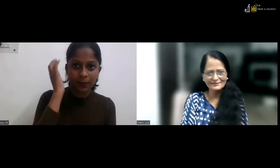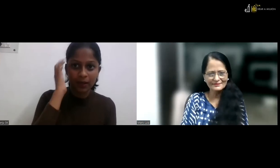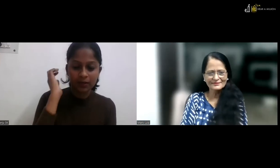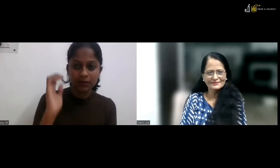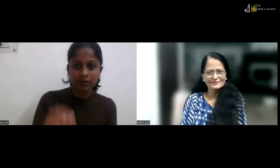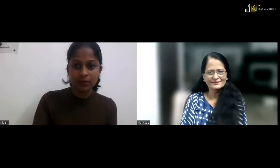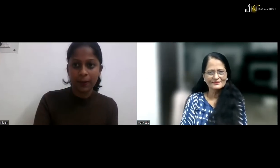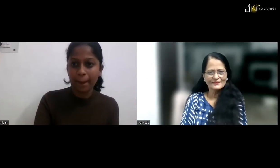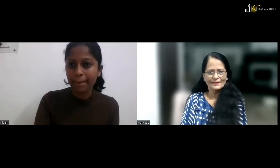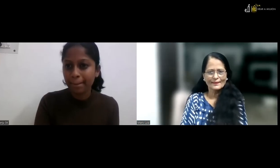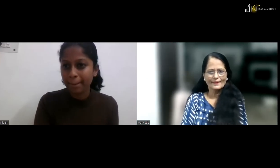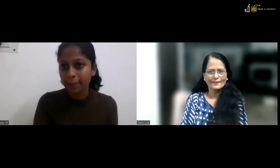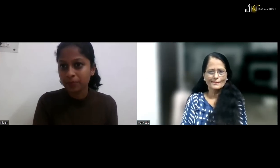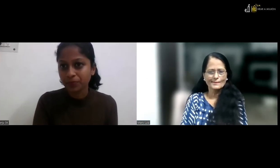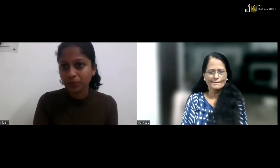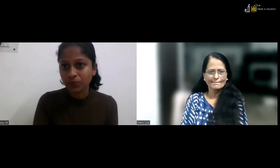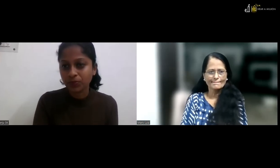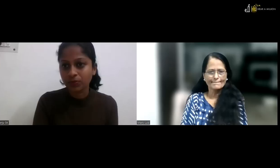Okay, so Deepak.